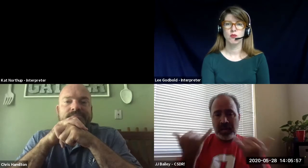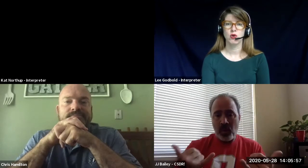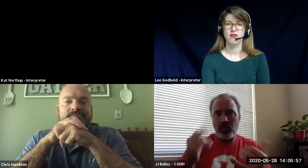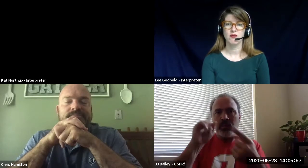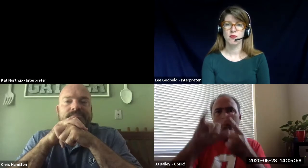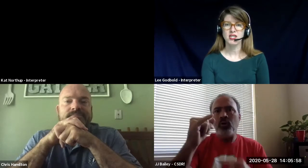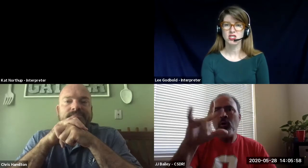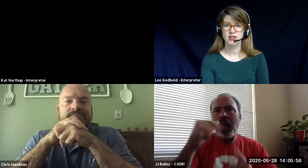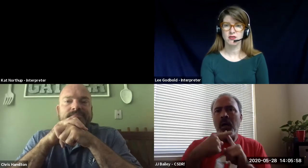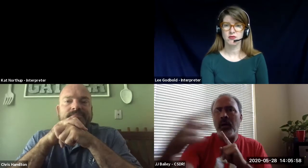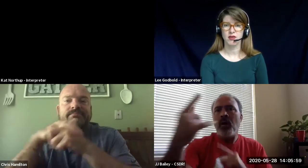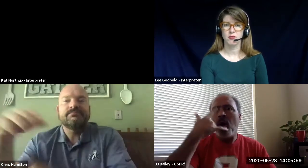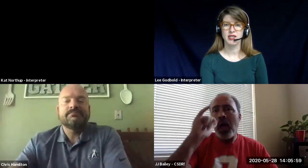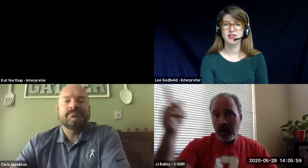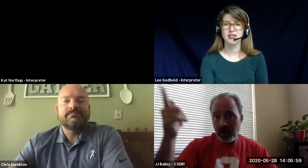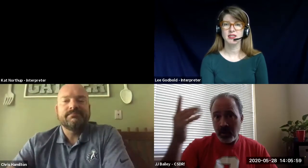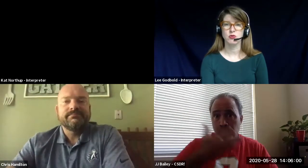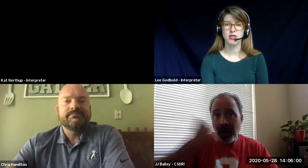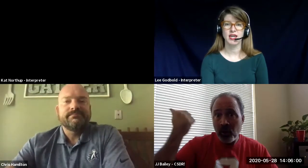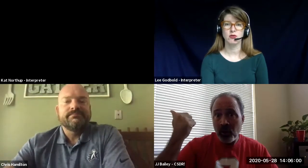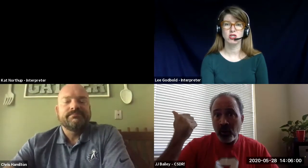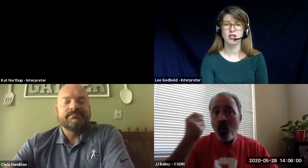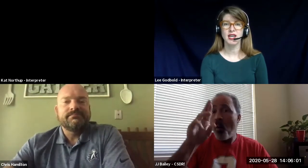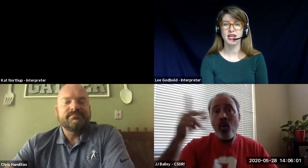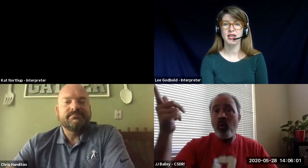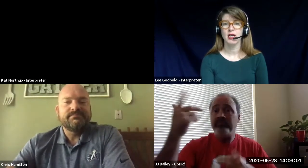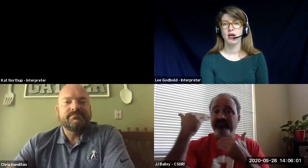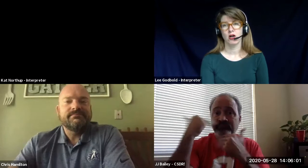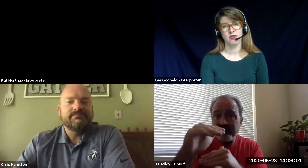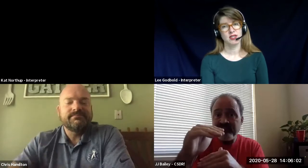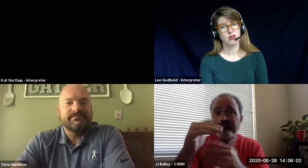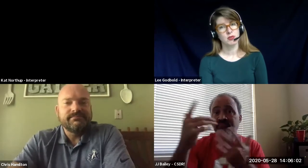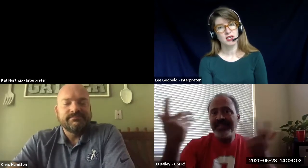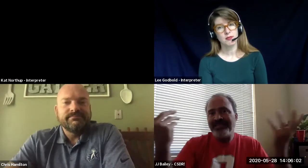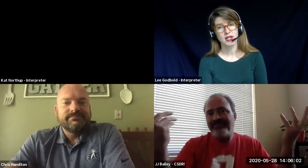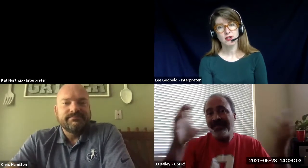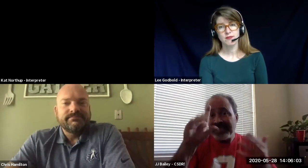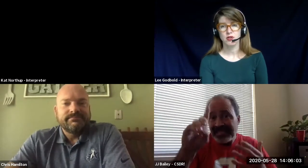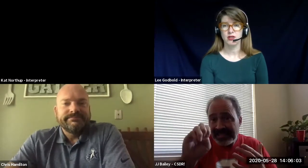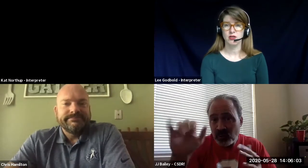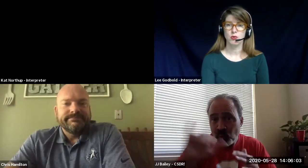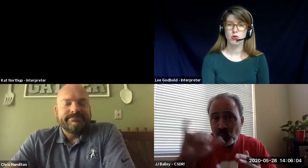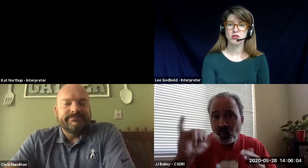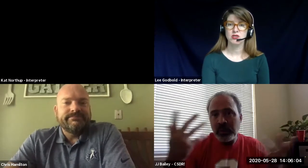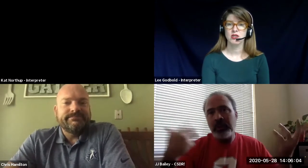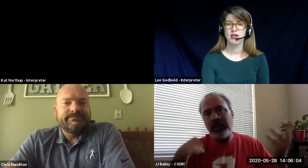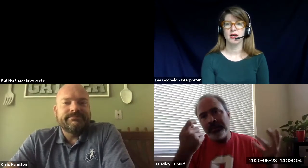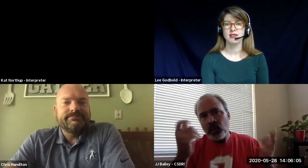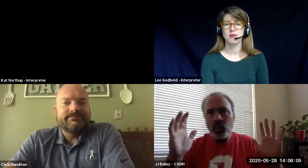more information from government entities between now and July, are things going to be better? Are they going to be worse? Same thing